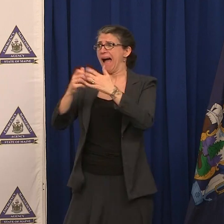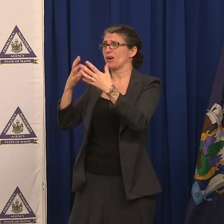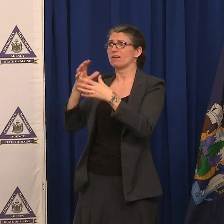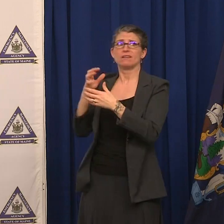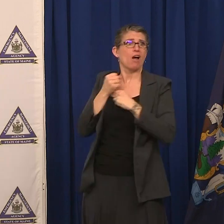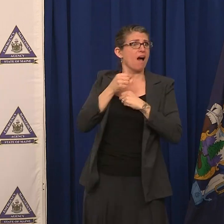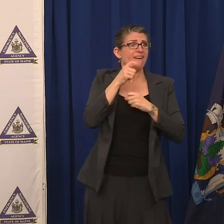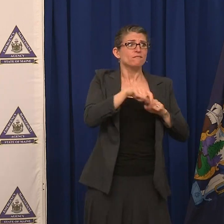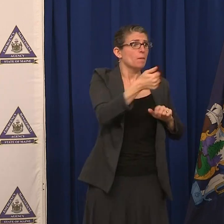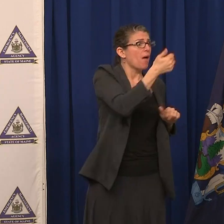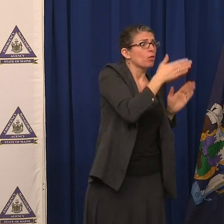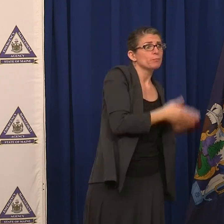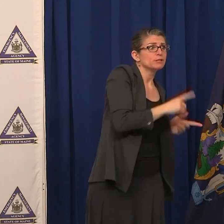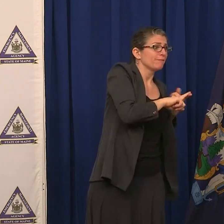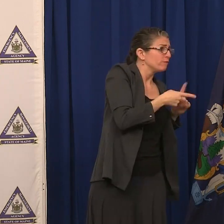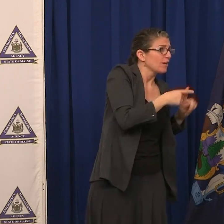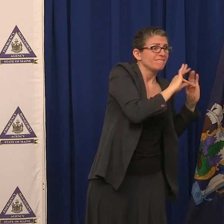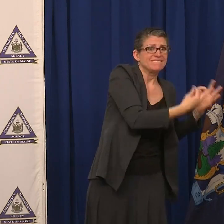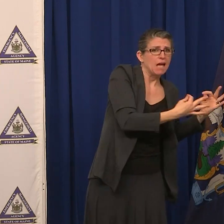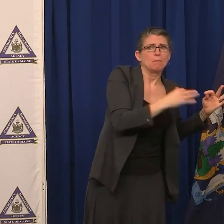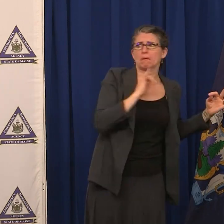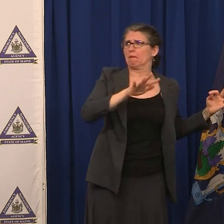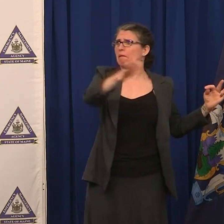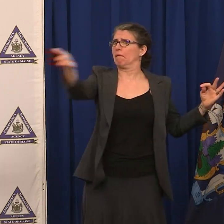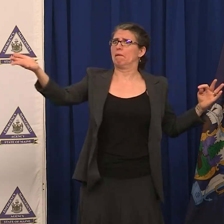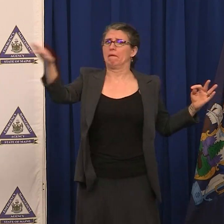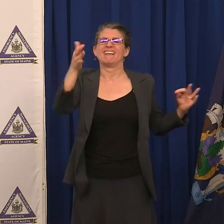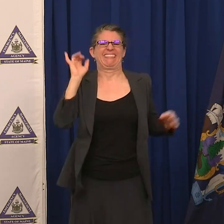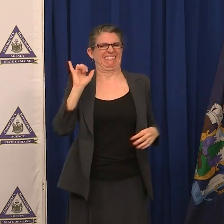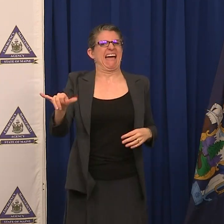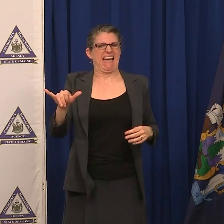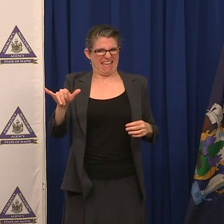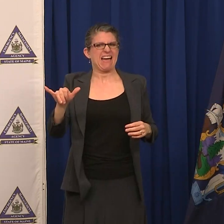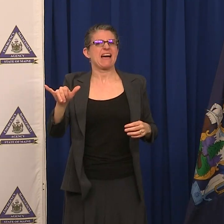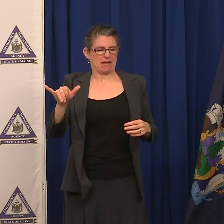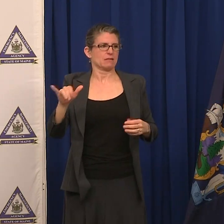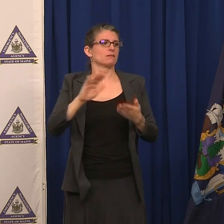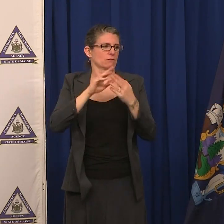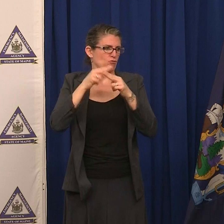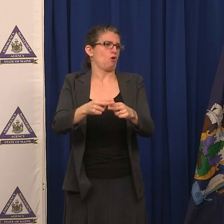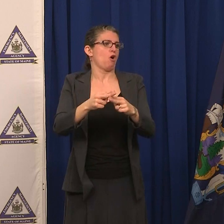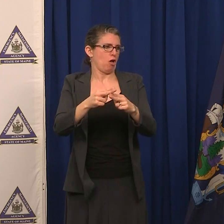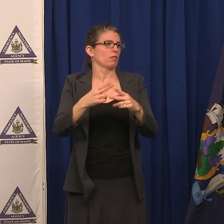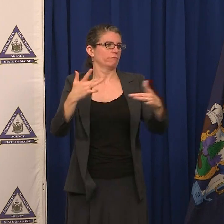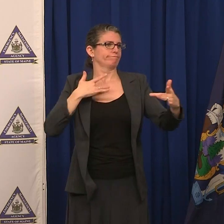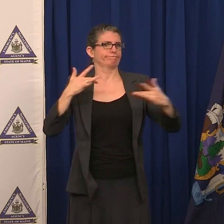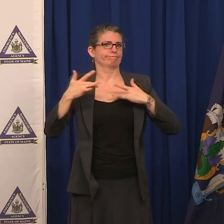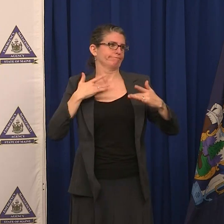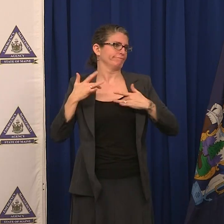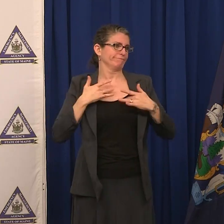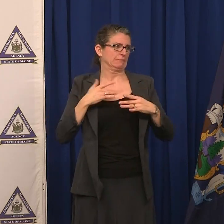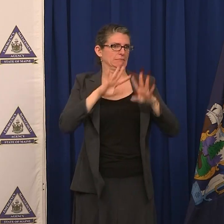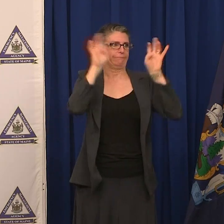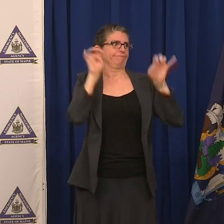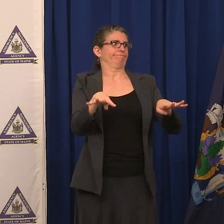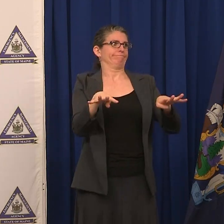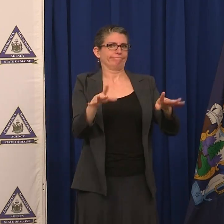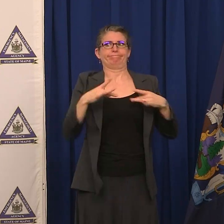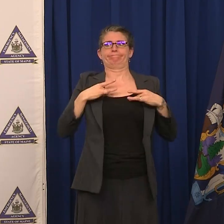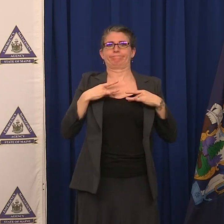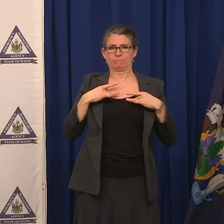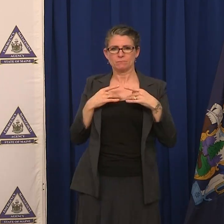investigation's underway. Gonna go over to the side of the room. Brad. We had a big spike in cases over the weekend.